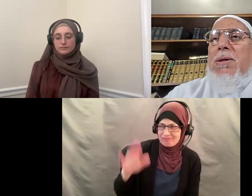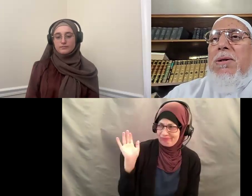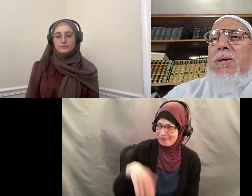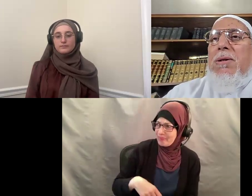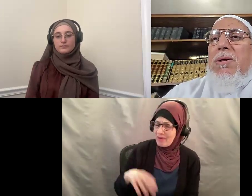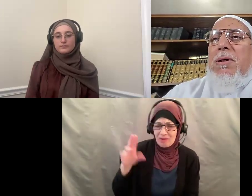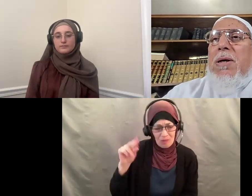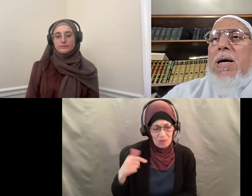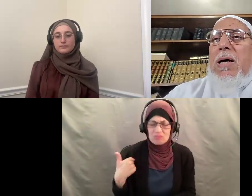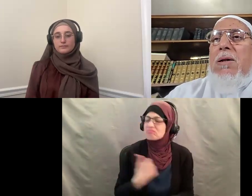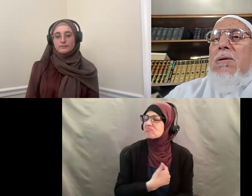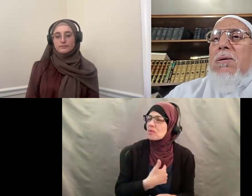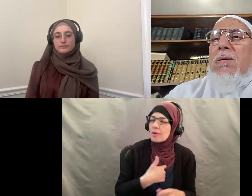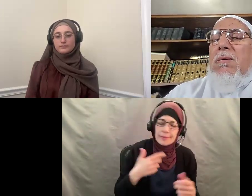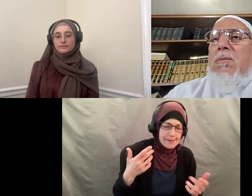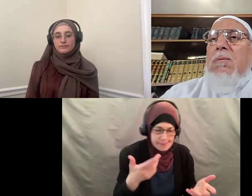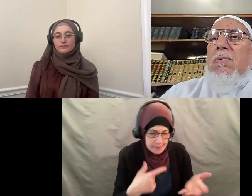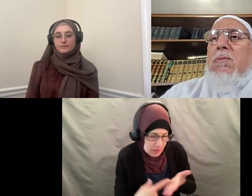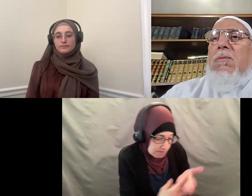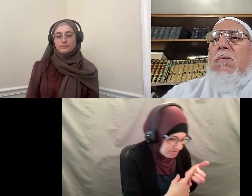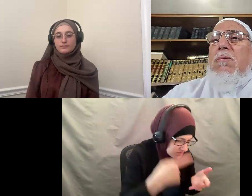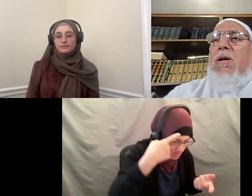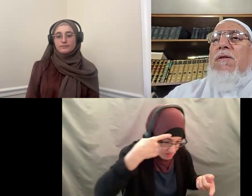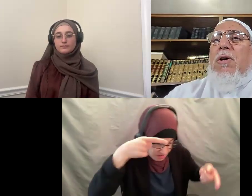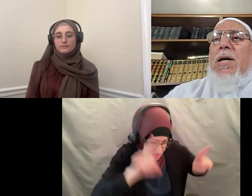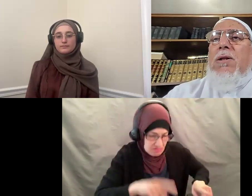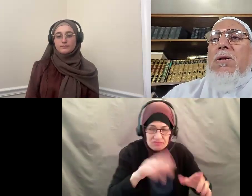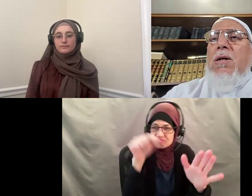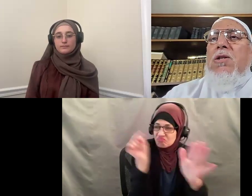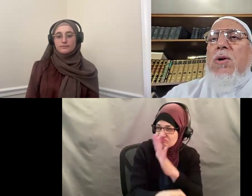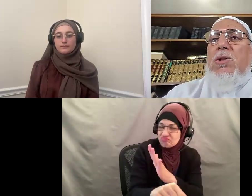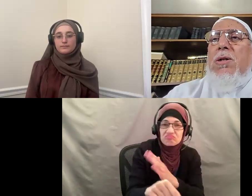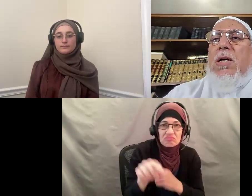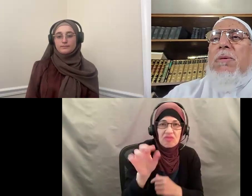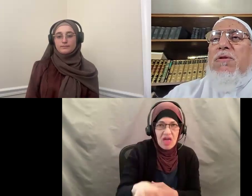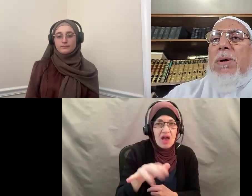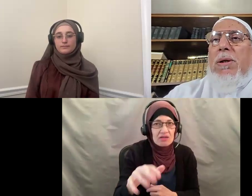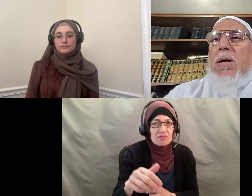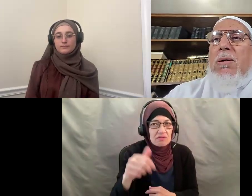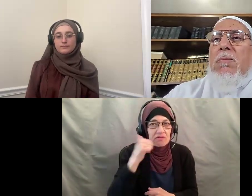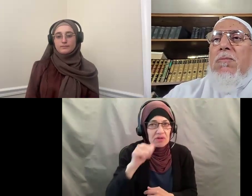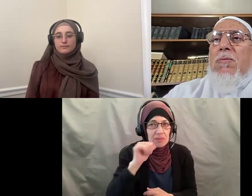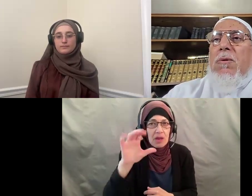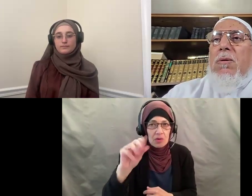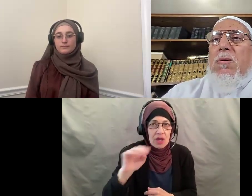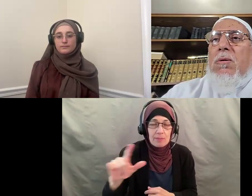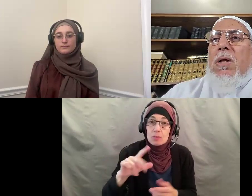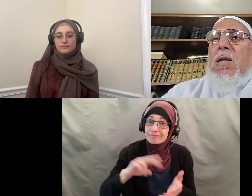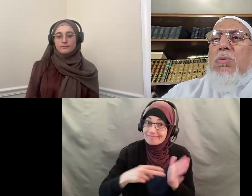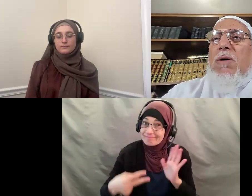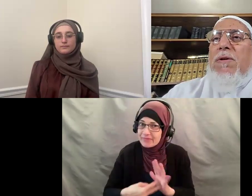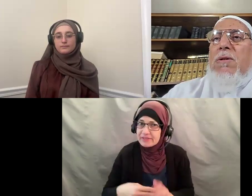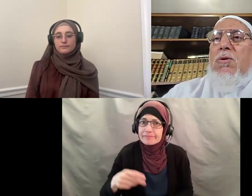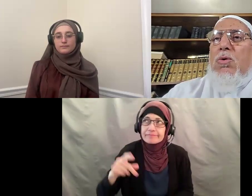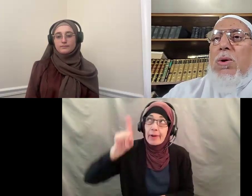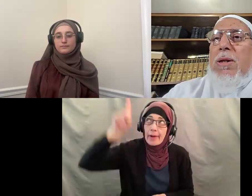she-camel, and they violated the instructions coming from Allah, that